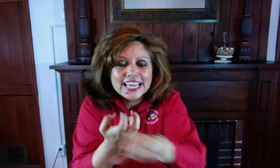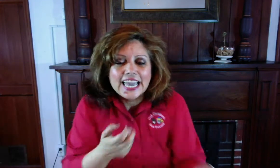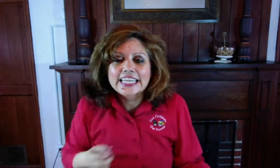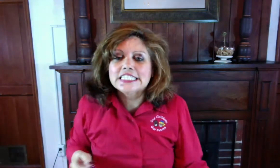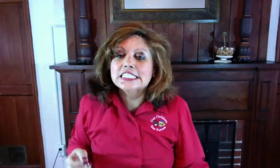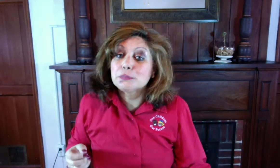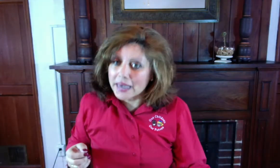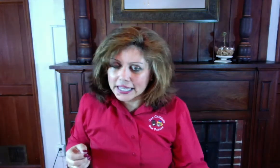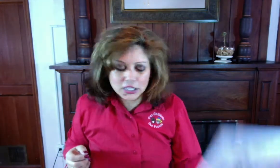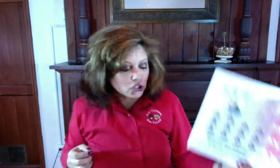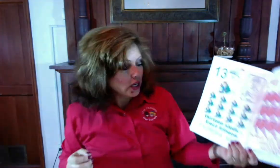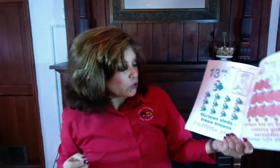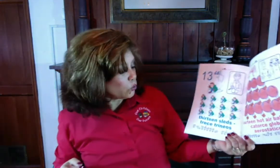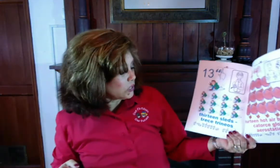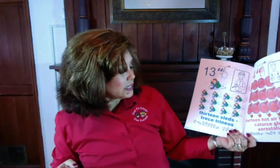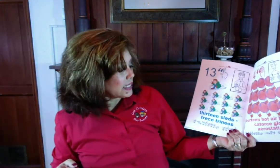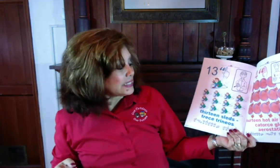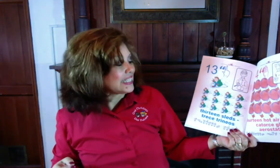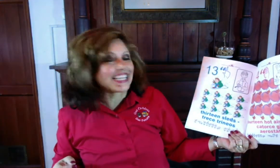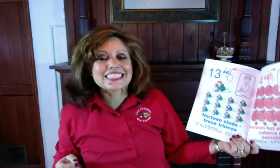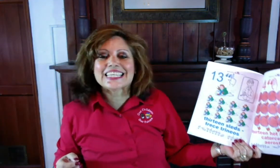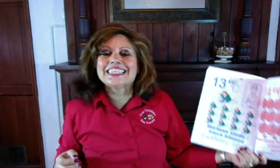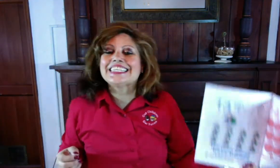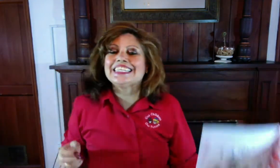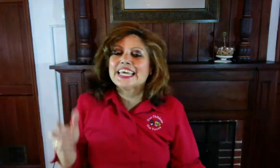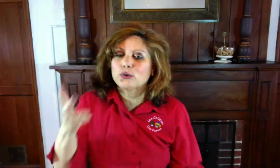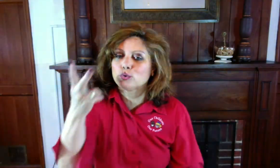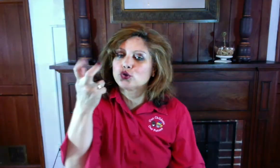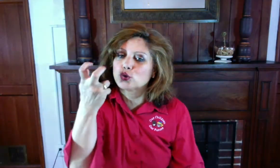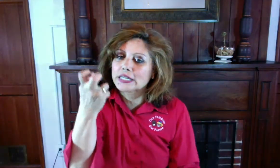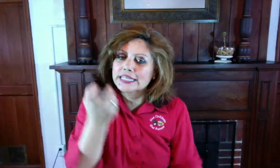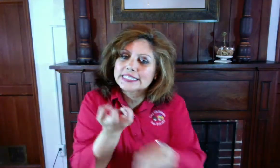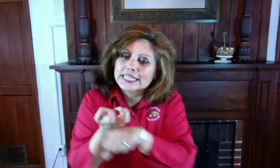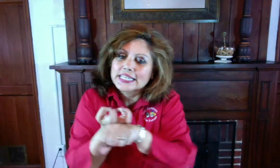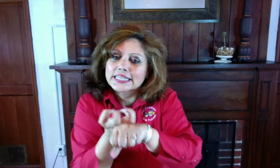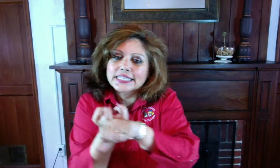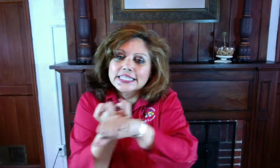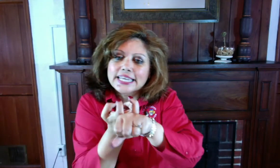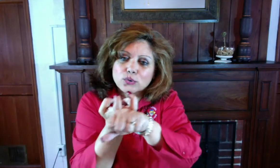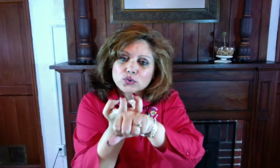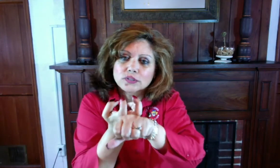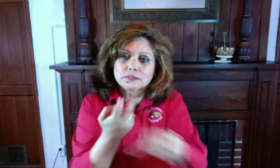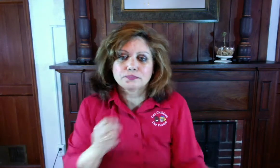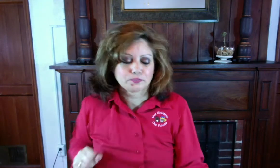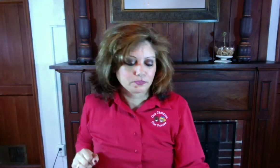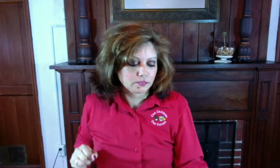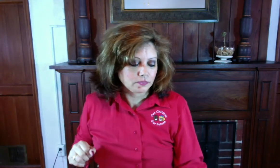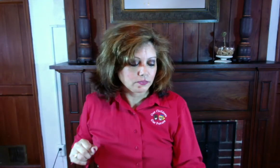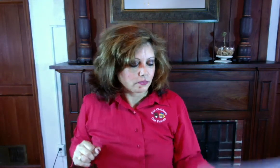And in Spanish, 13 sleds, 13 trineos. So 13 trineos.